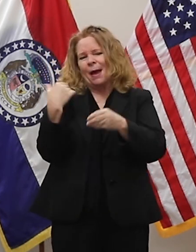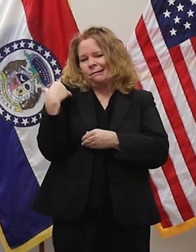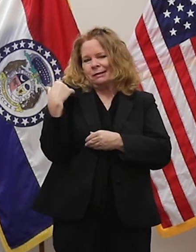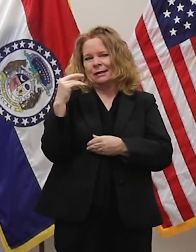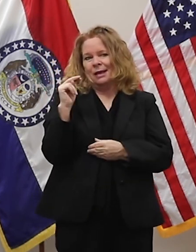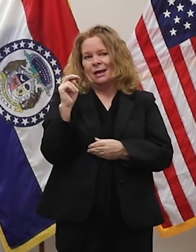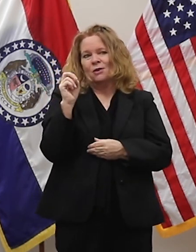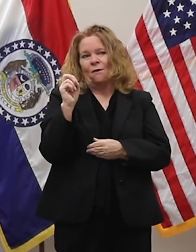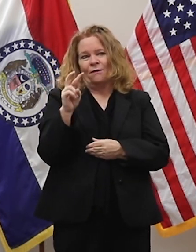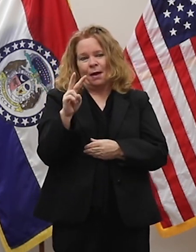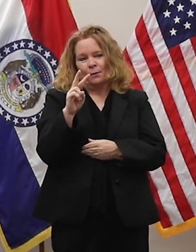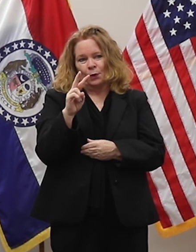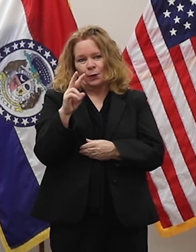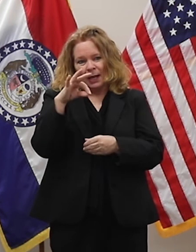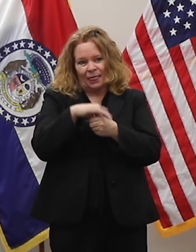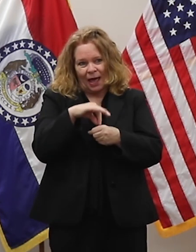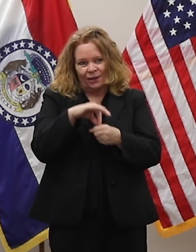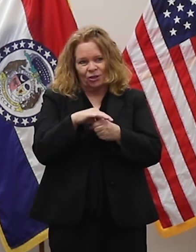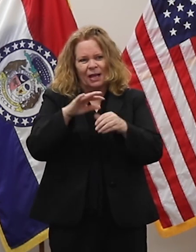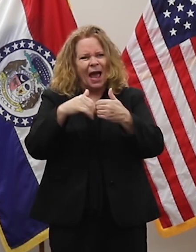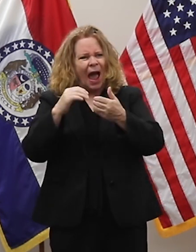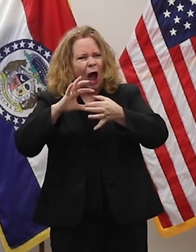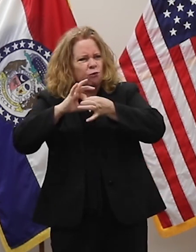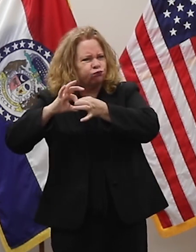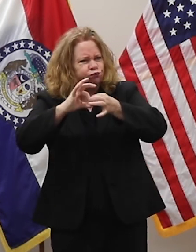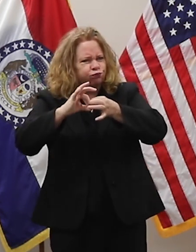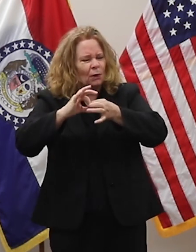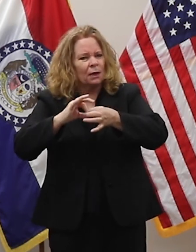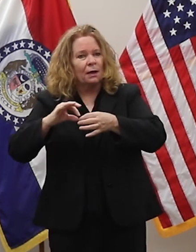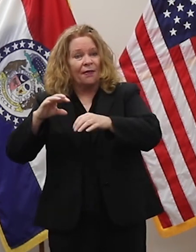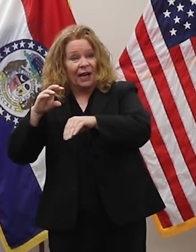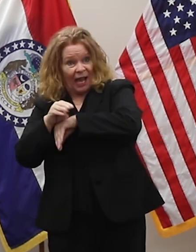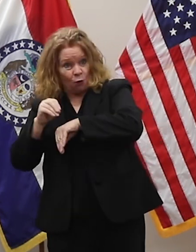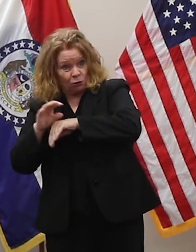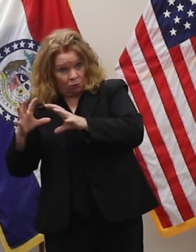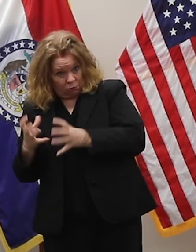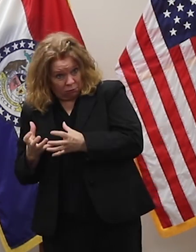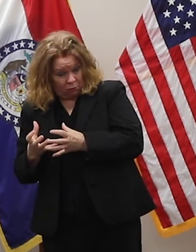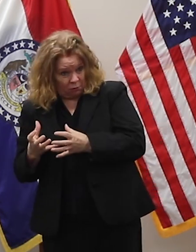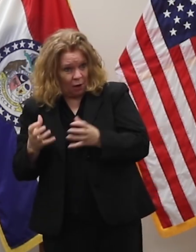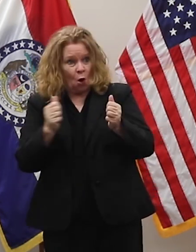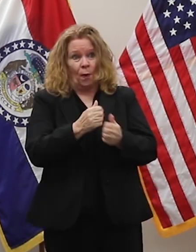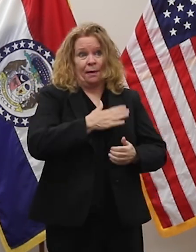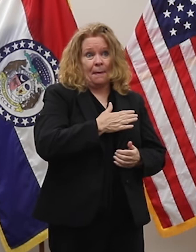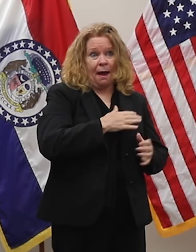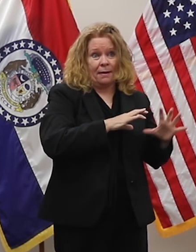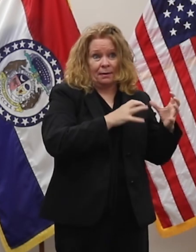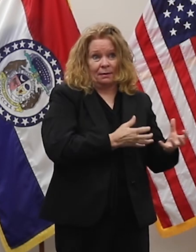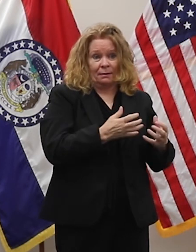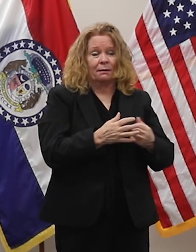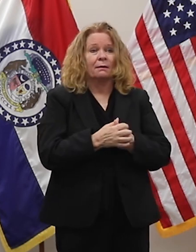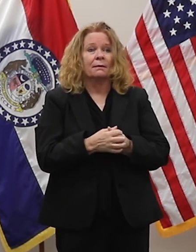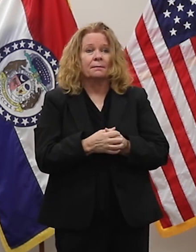November elections and cohesiveness between the county council and my administration. I